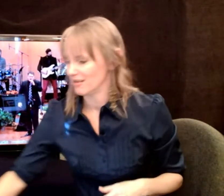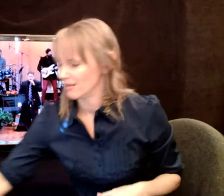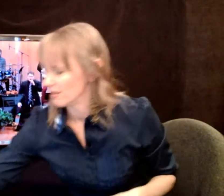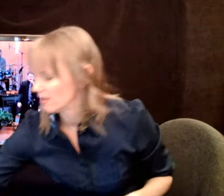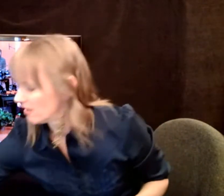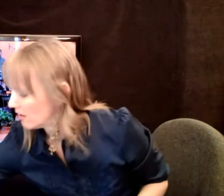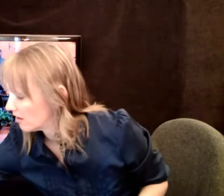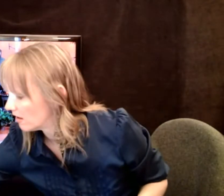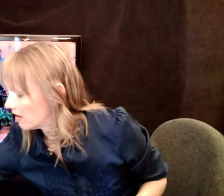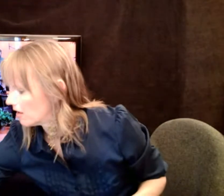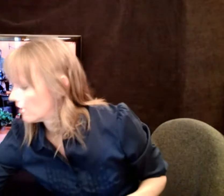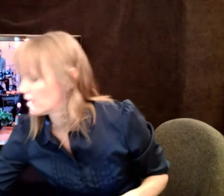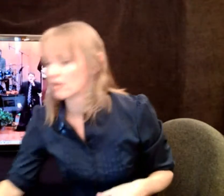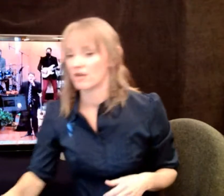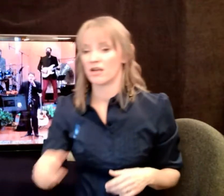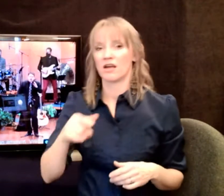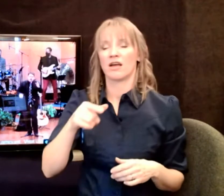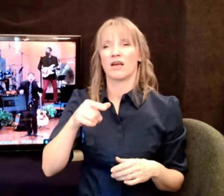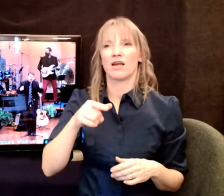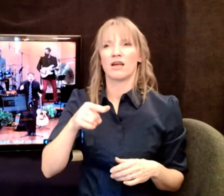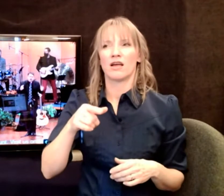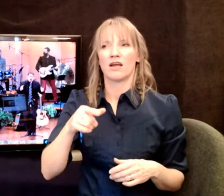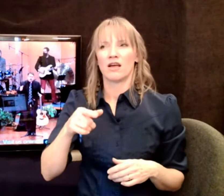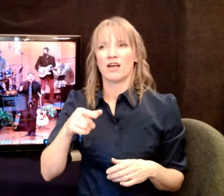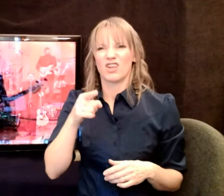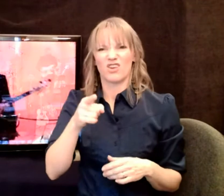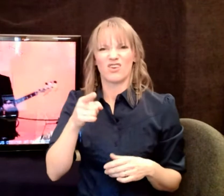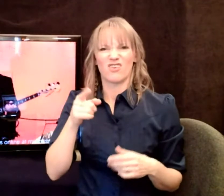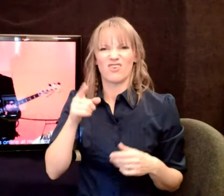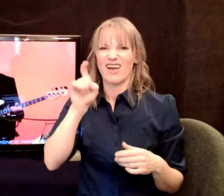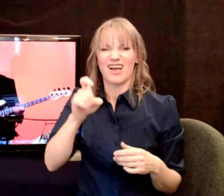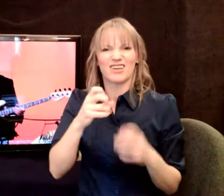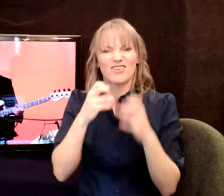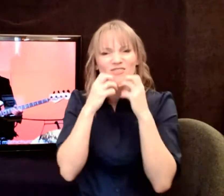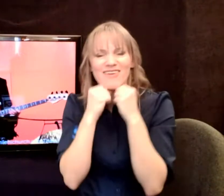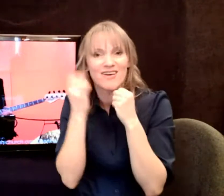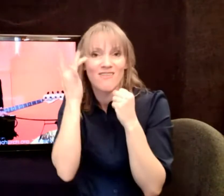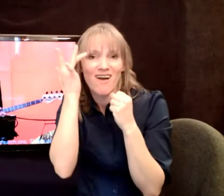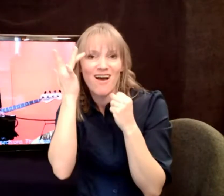These are what you had in head. Traffic stuff.